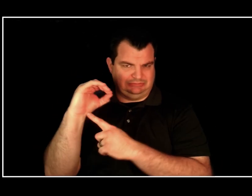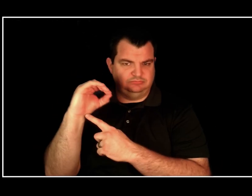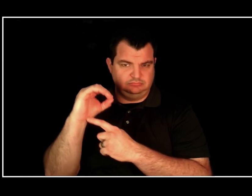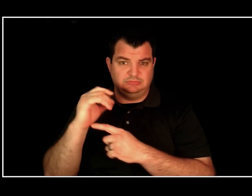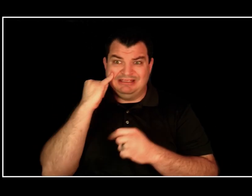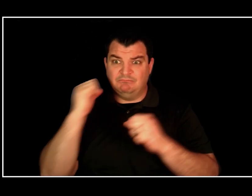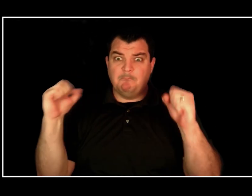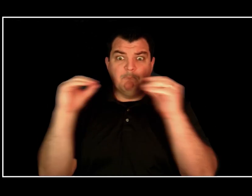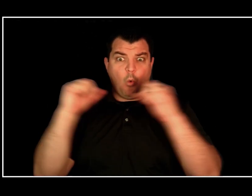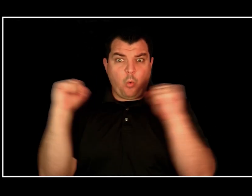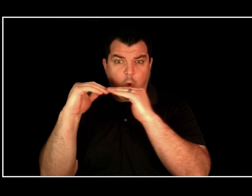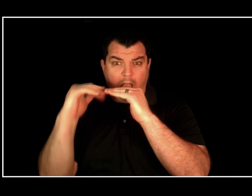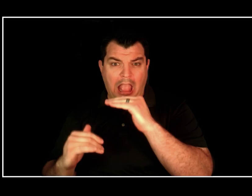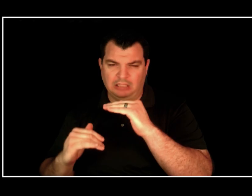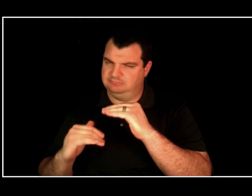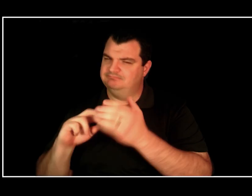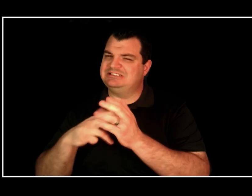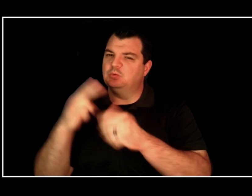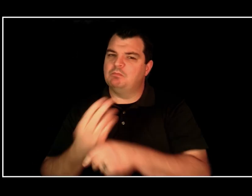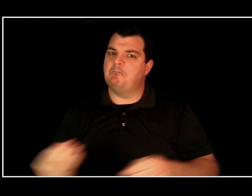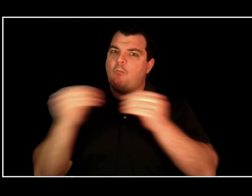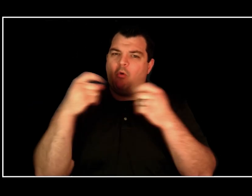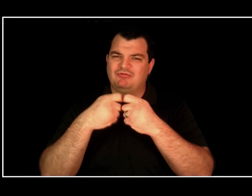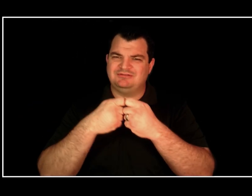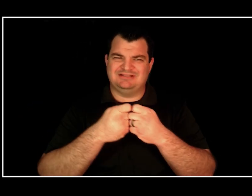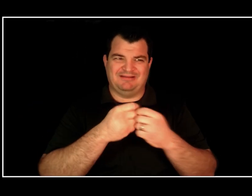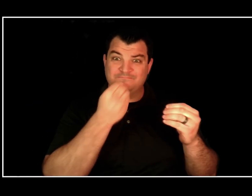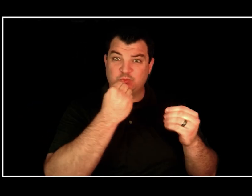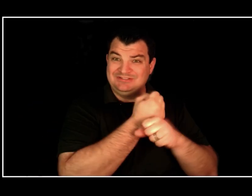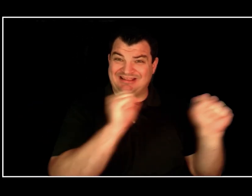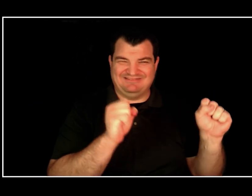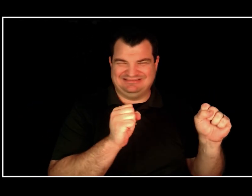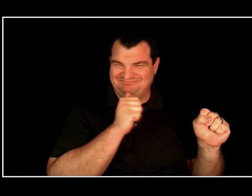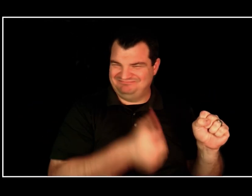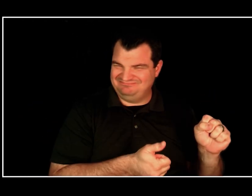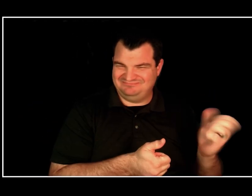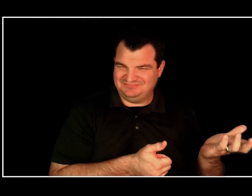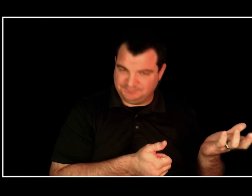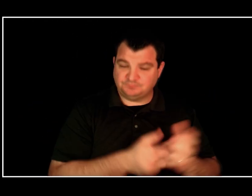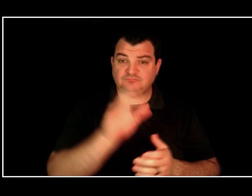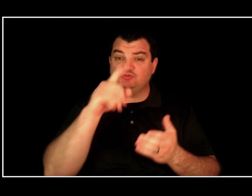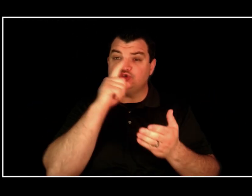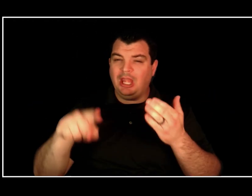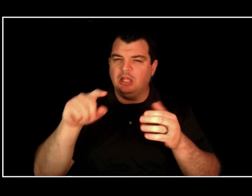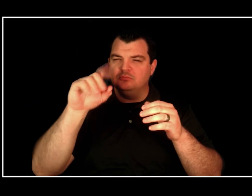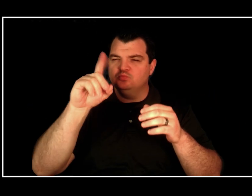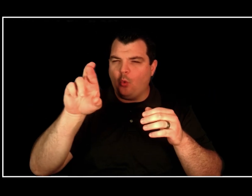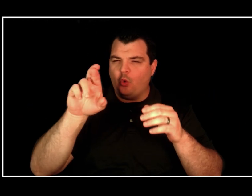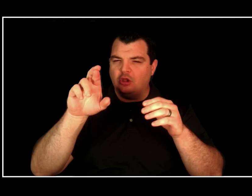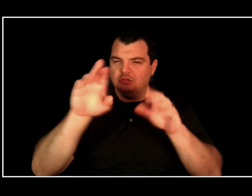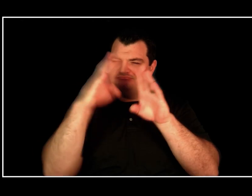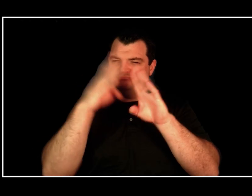degrees. If they are colder than this, they use more electricity without keeping food any safer. Check the